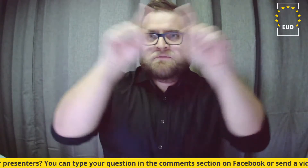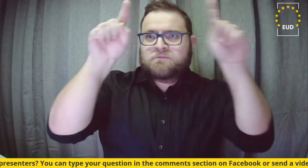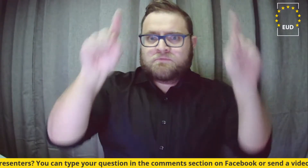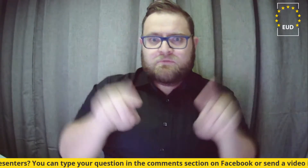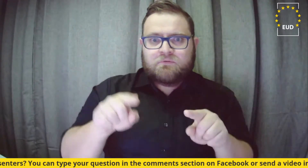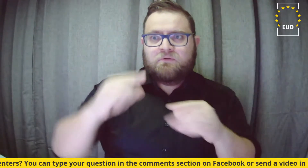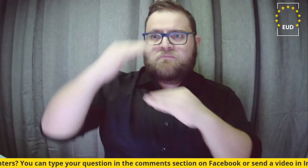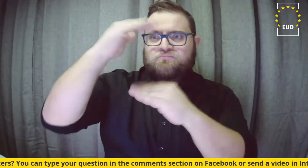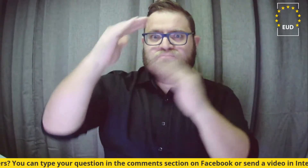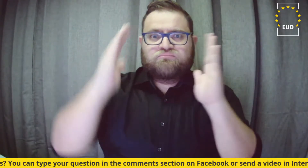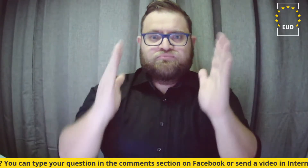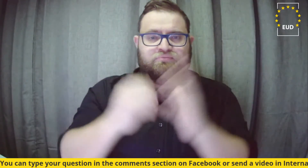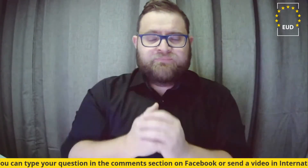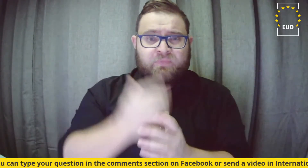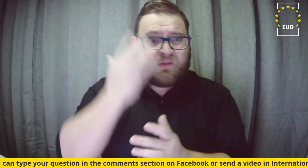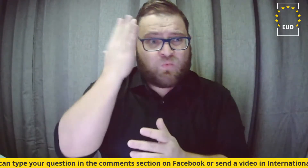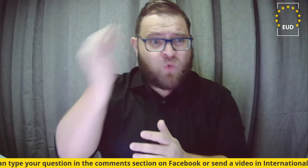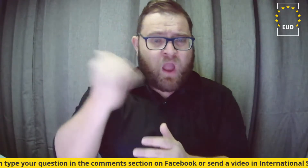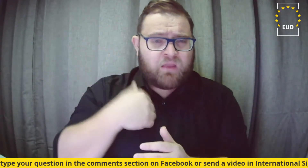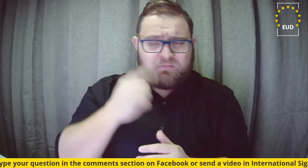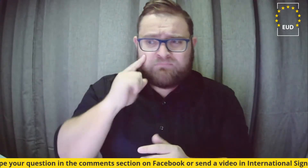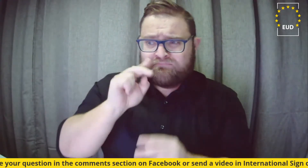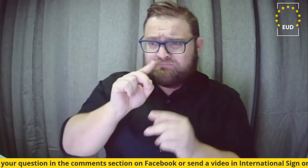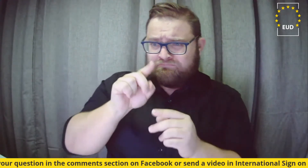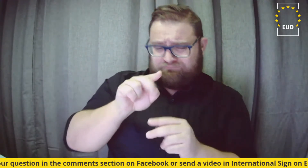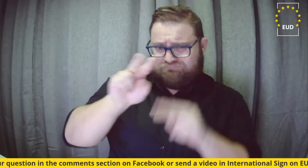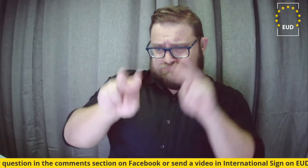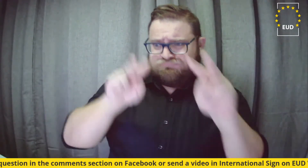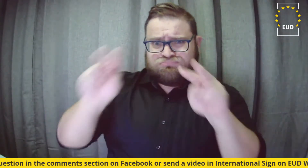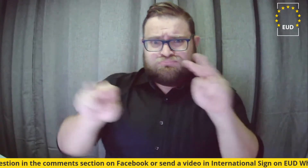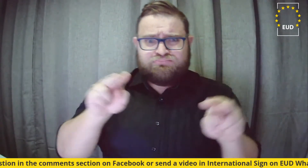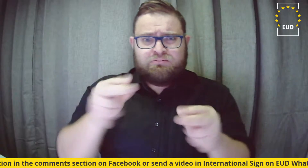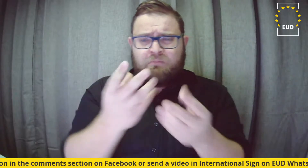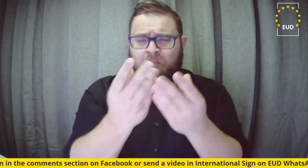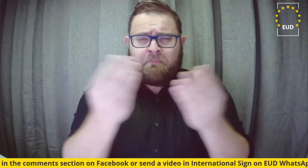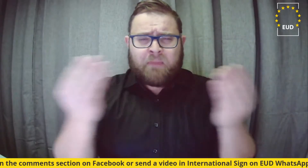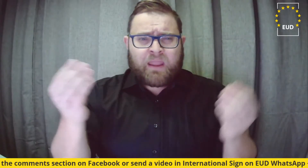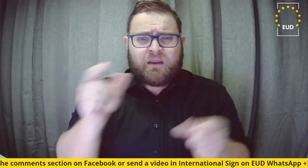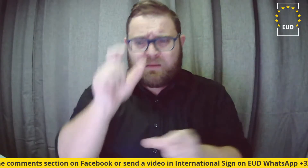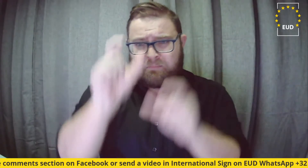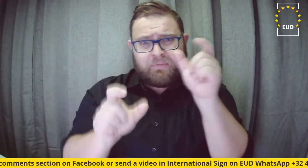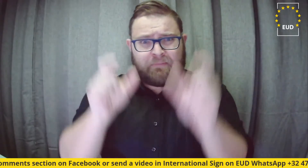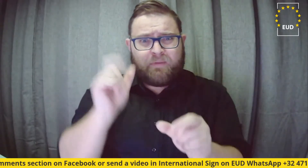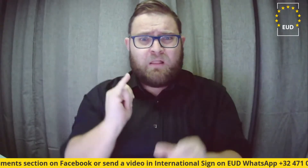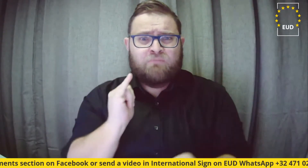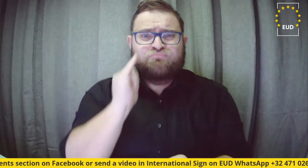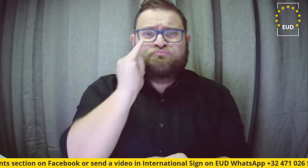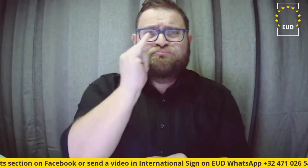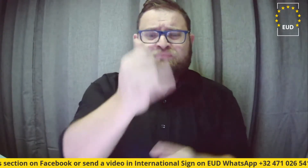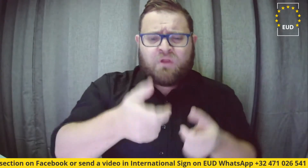And it's important that also the EBU gets involved and supports this minimum standard.